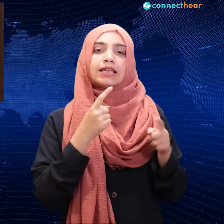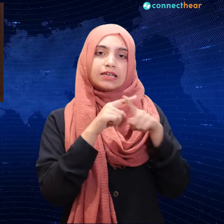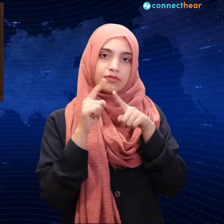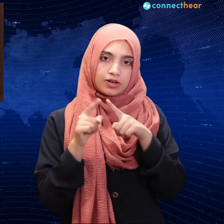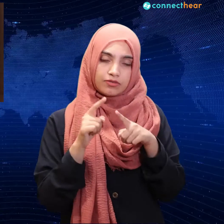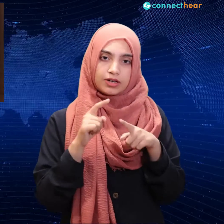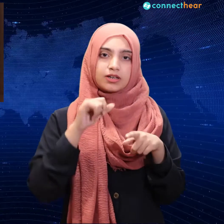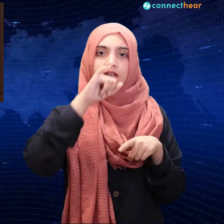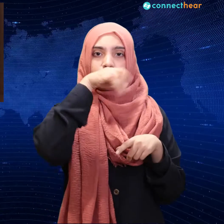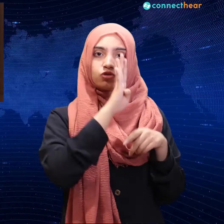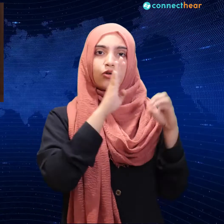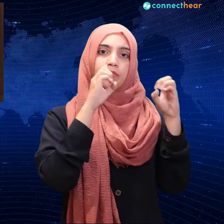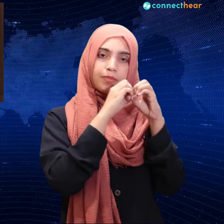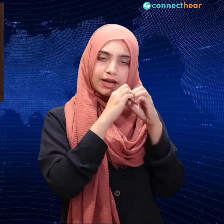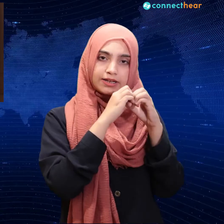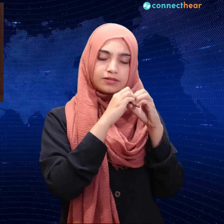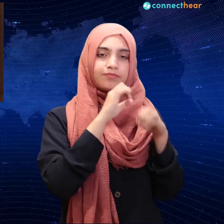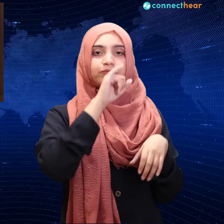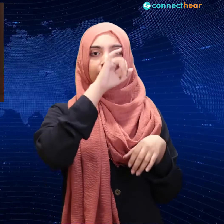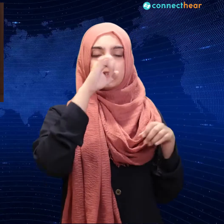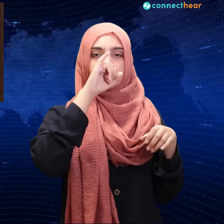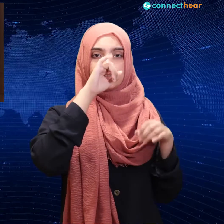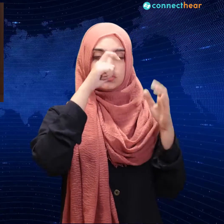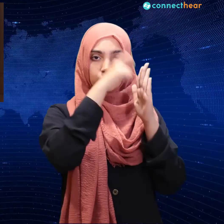Joe Biden, way back in 2008.